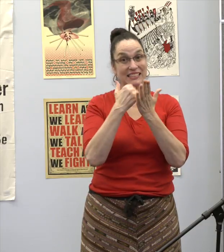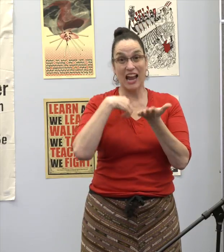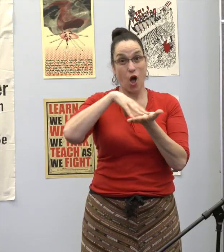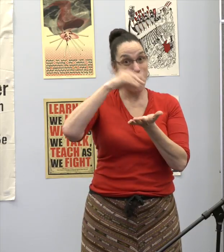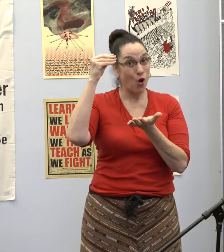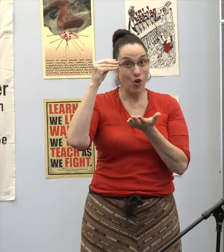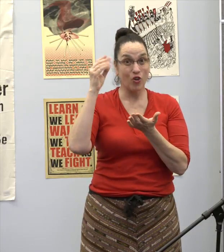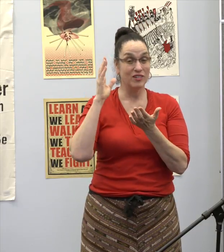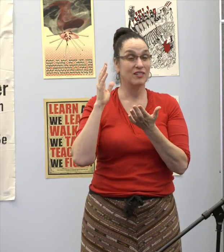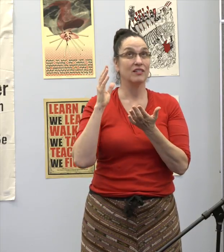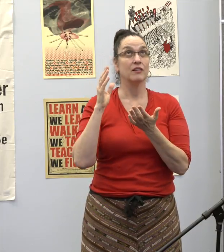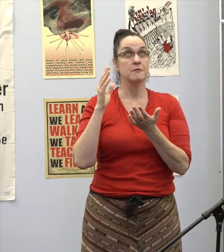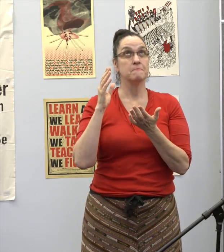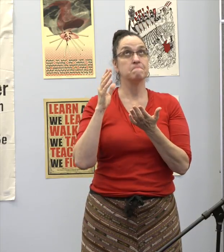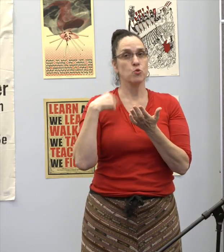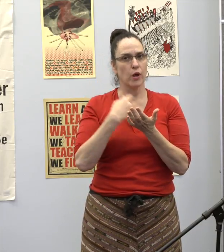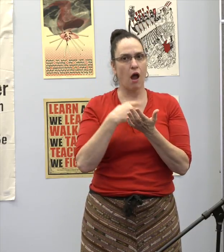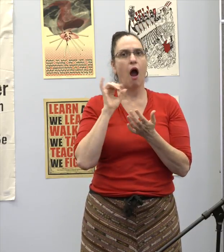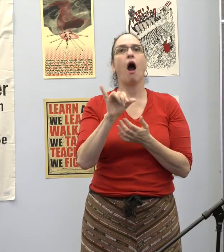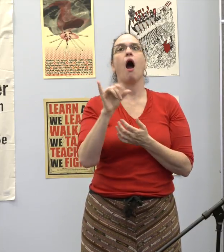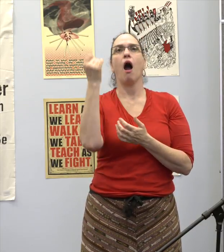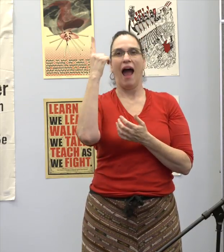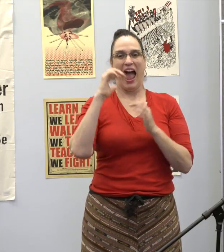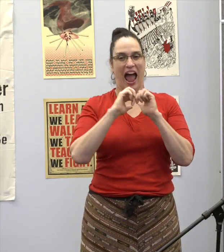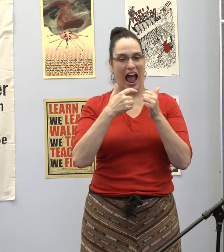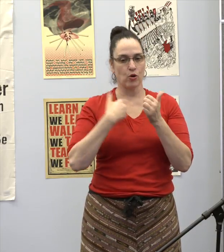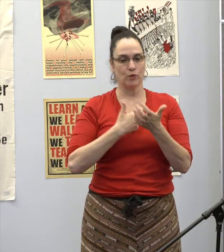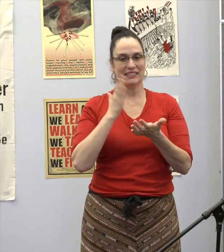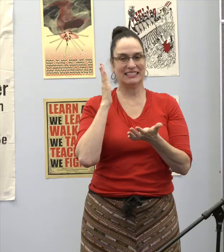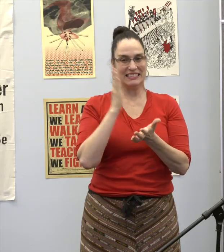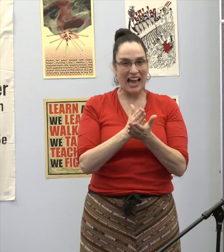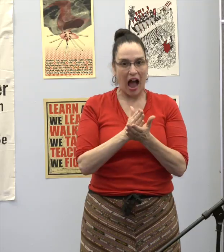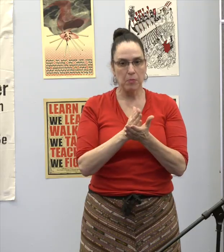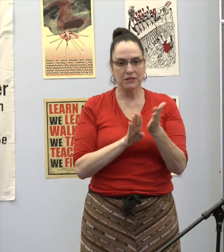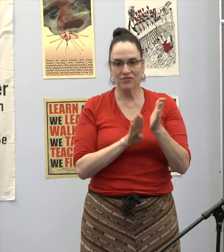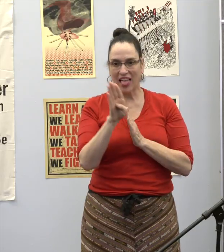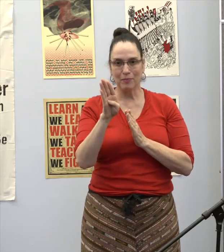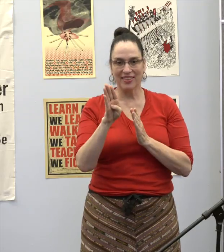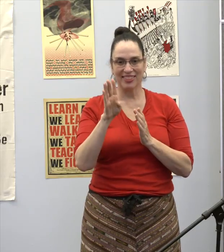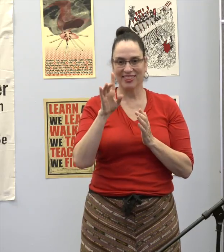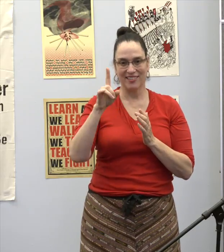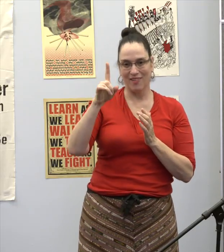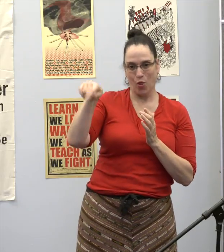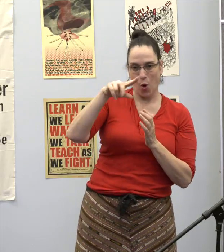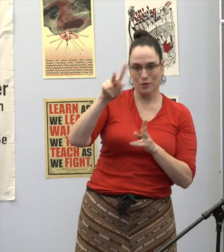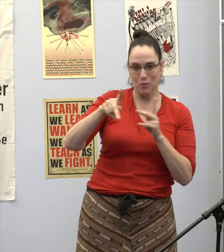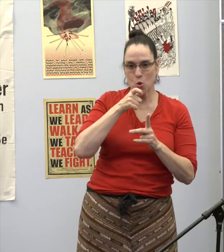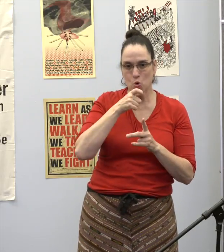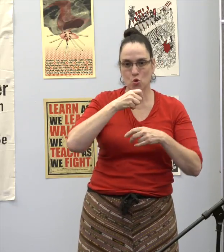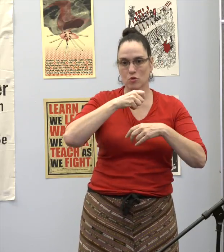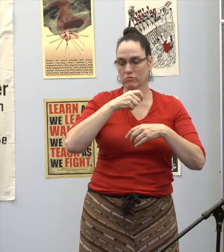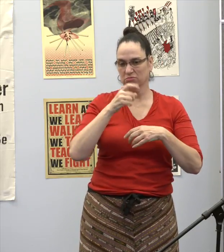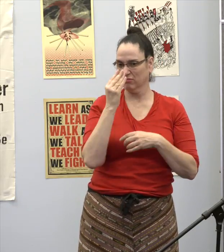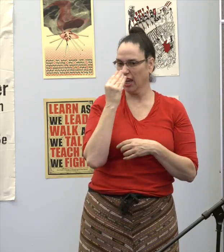realize that the only way to stop developments that don't care about us is by creating developments in